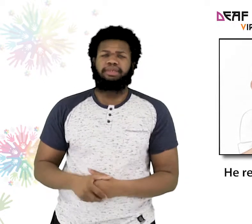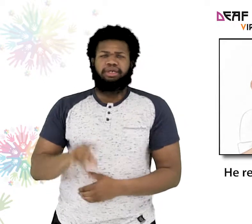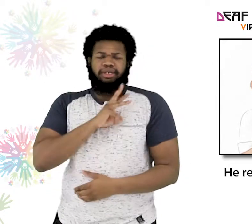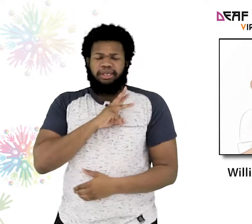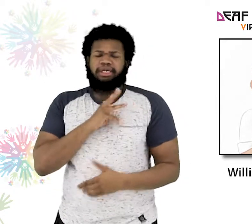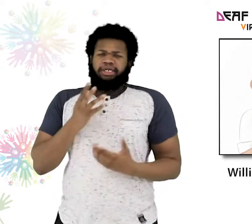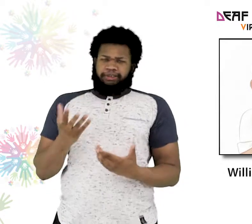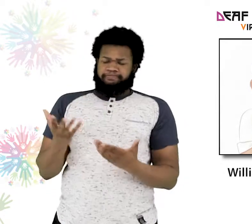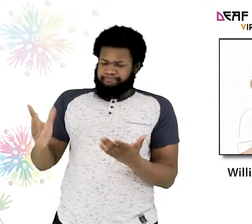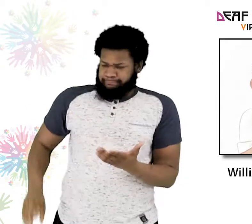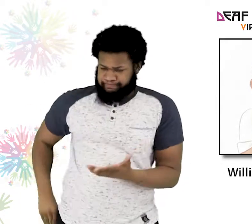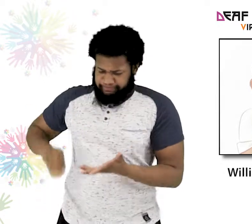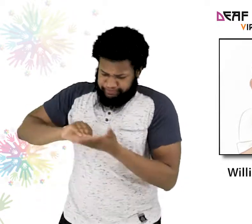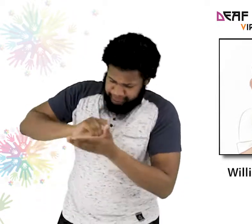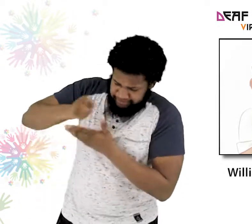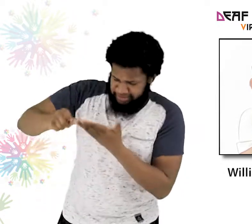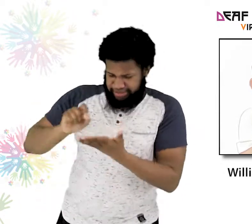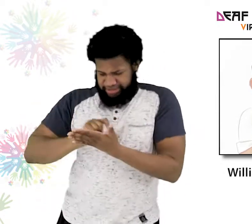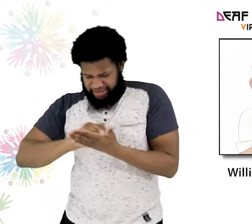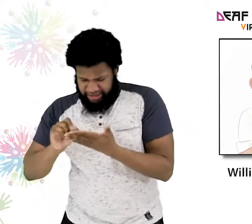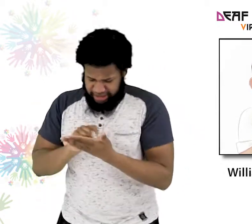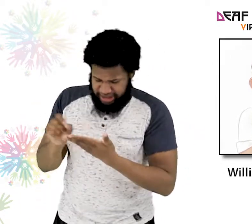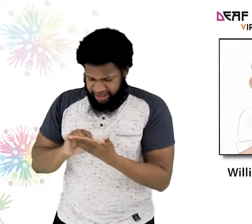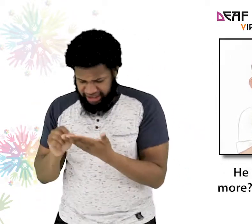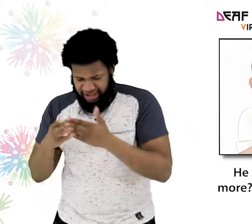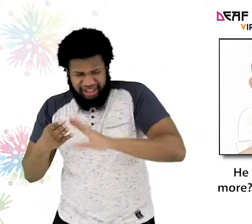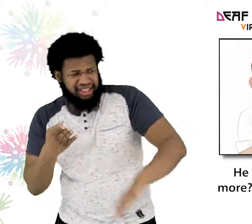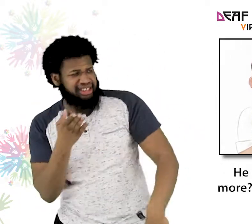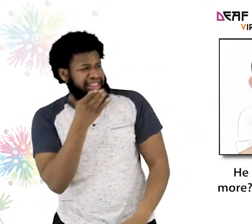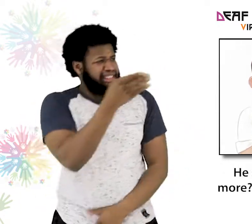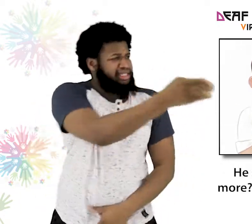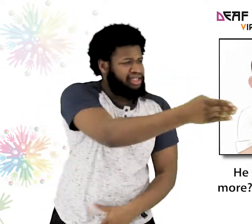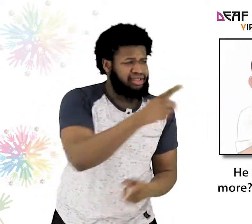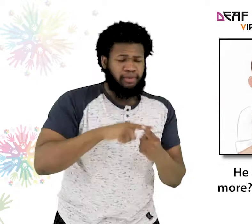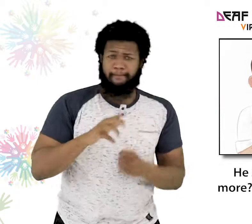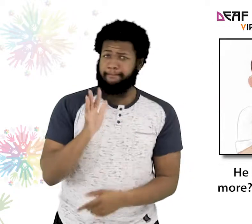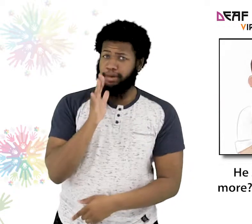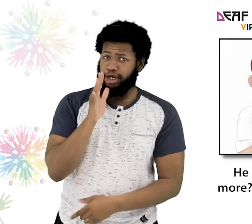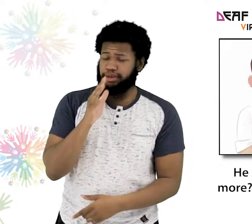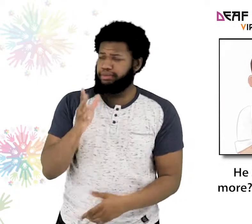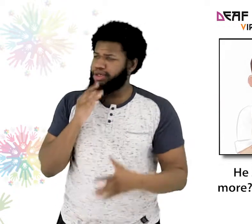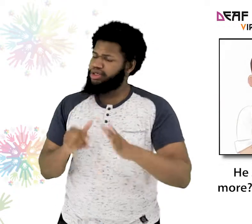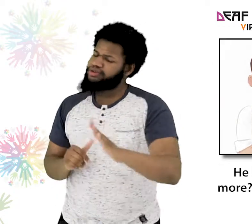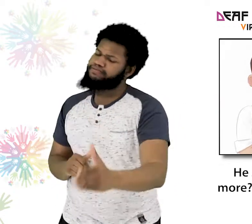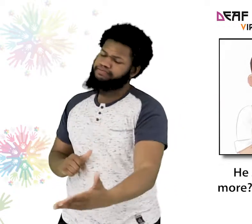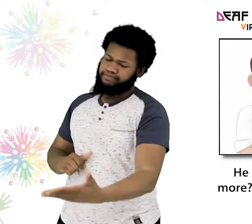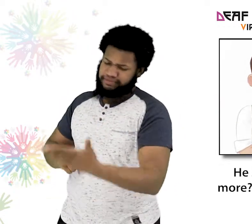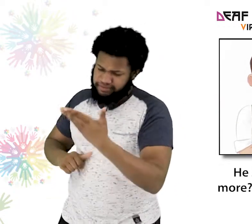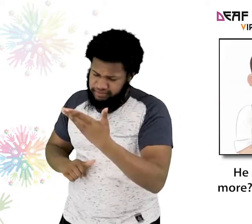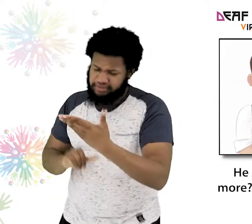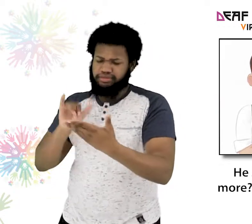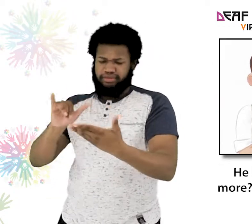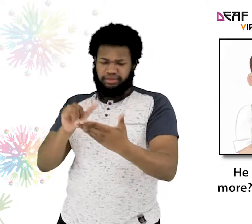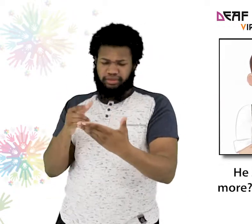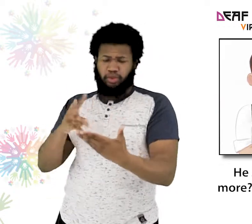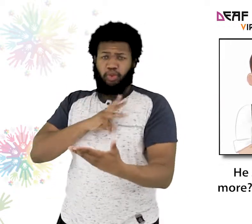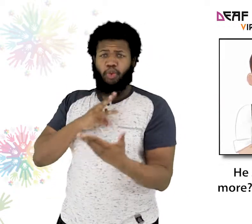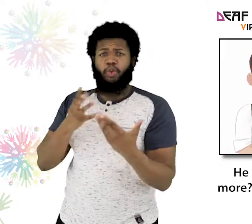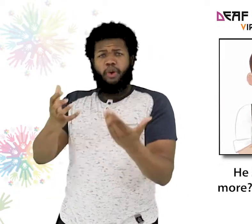William pulled out his pad and pencil. He scribbled, Just a few more. I want to be perfect for tryouts.